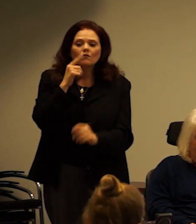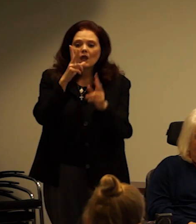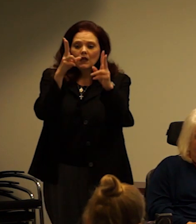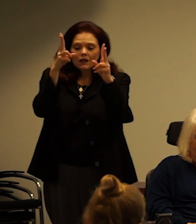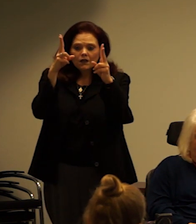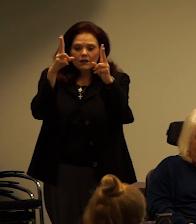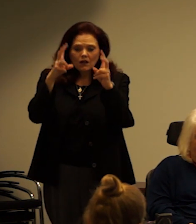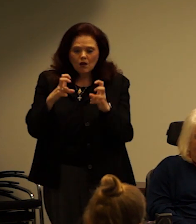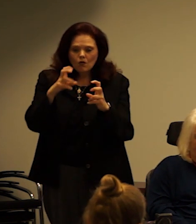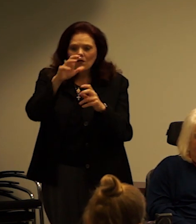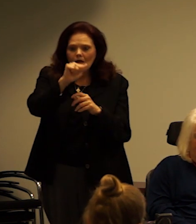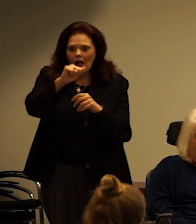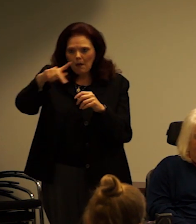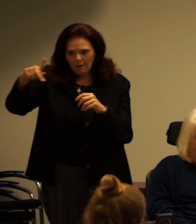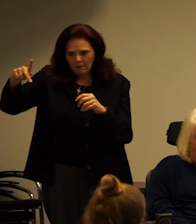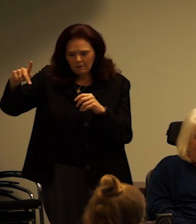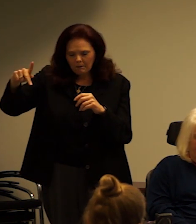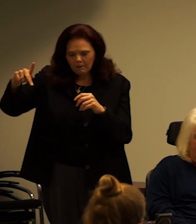Download apps.